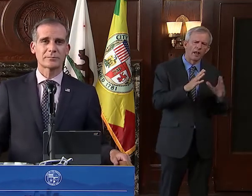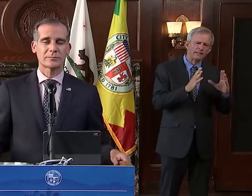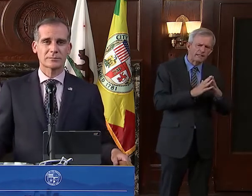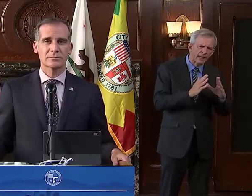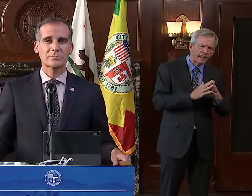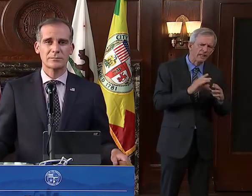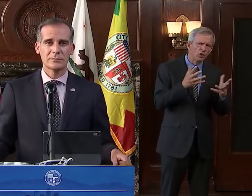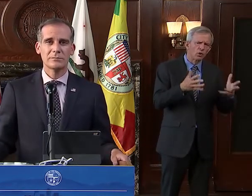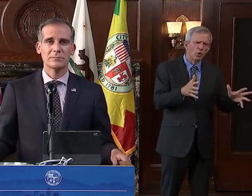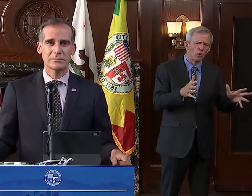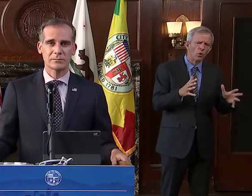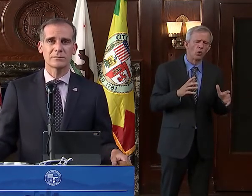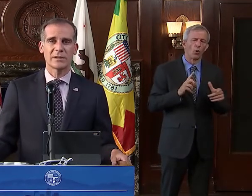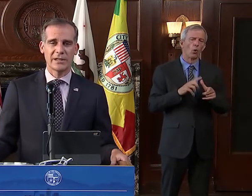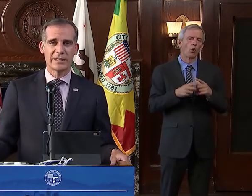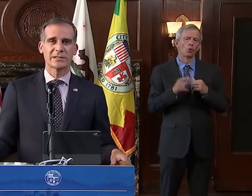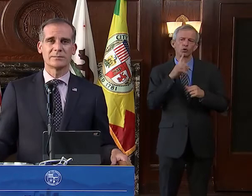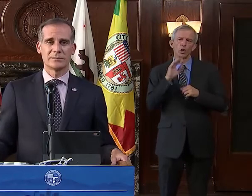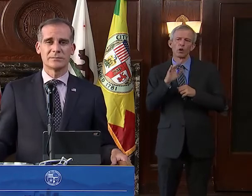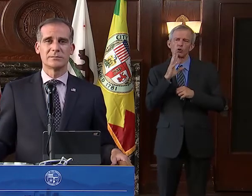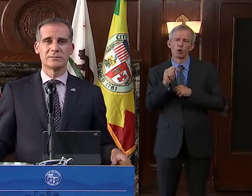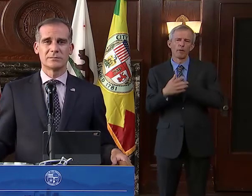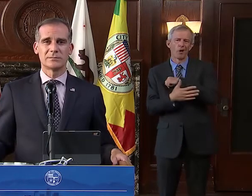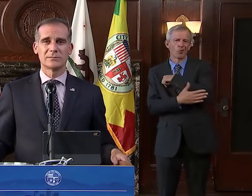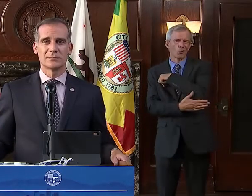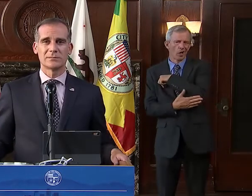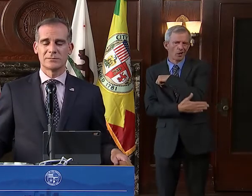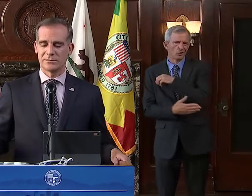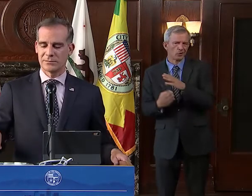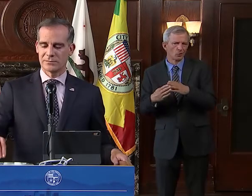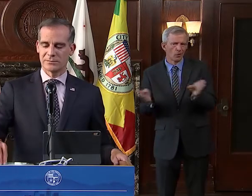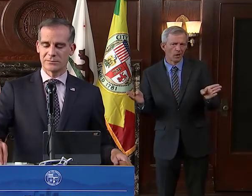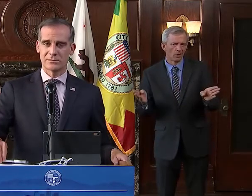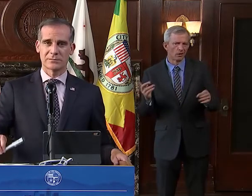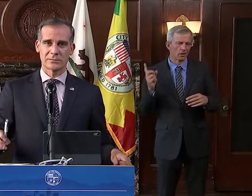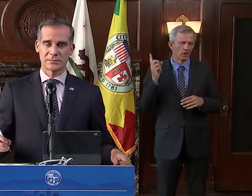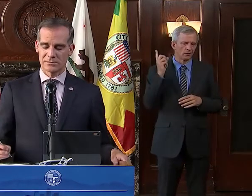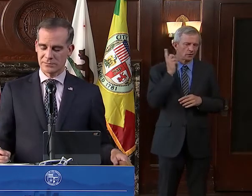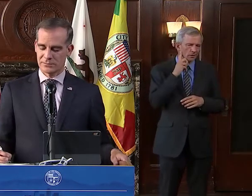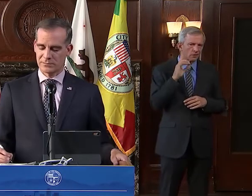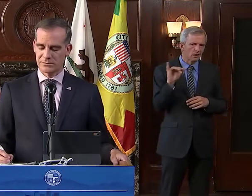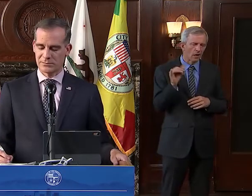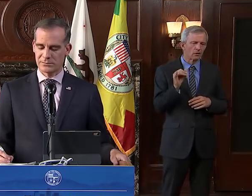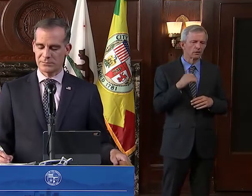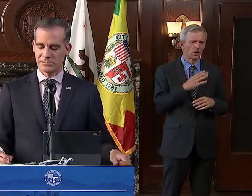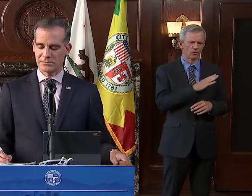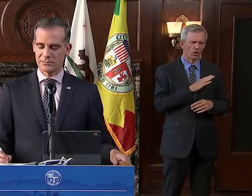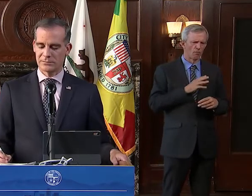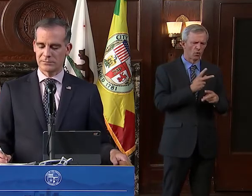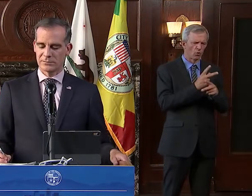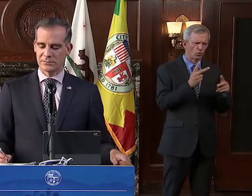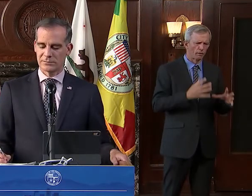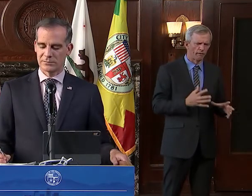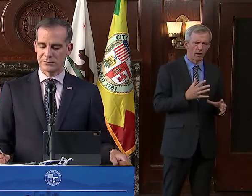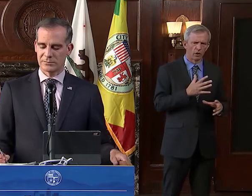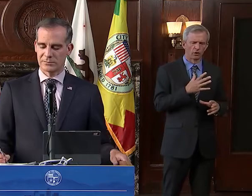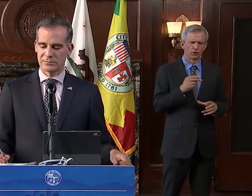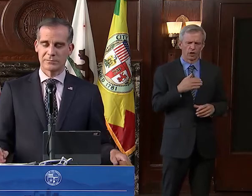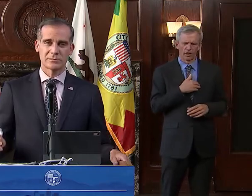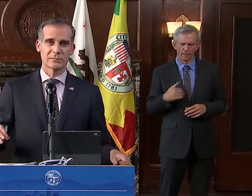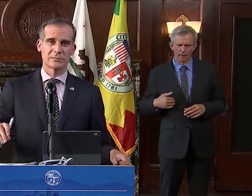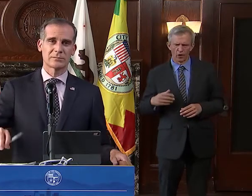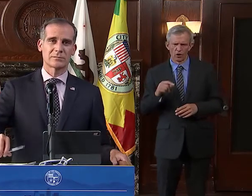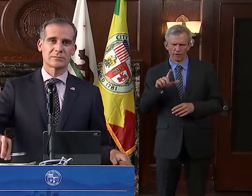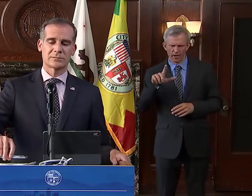also talking about county-wide. Yes. So it sounds like you spoke with the supervisors and the governor and that the LA